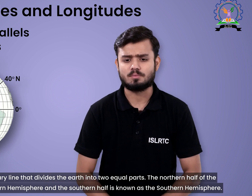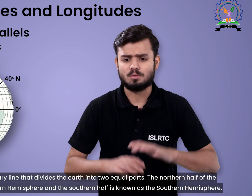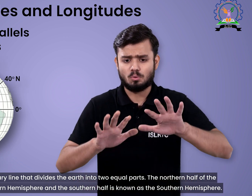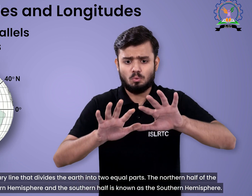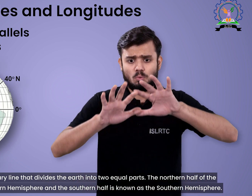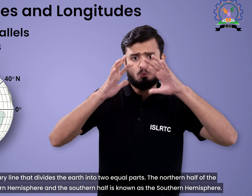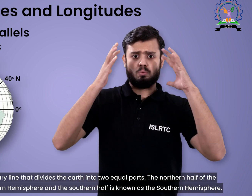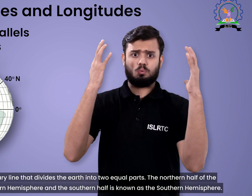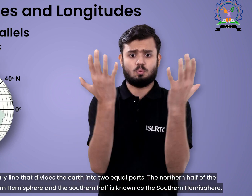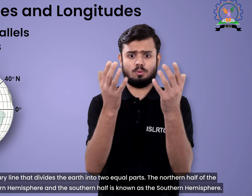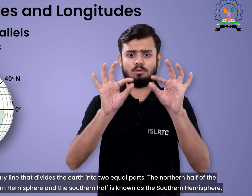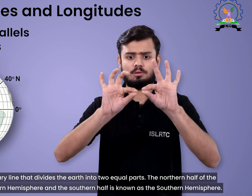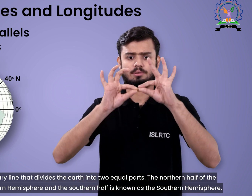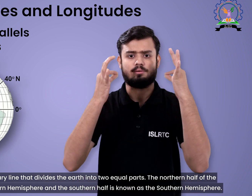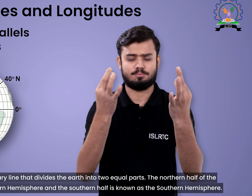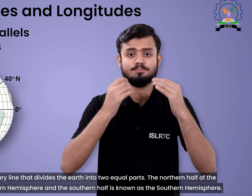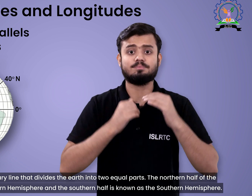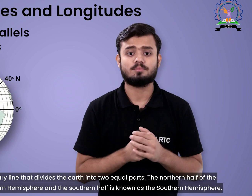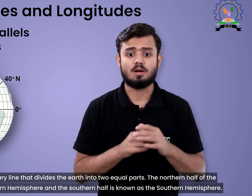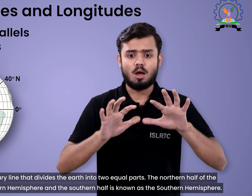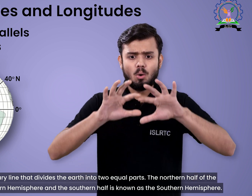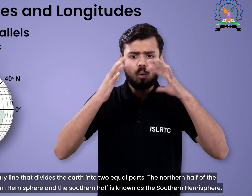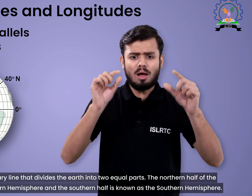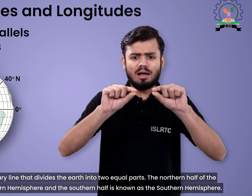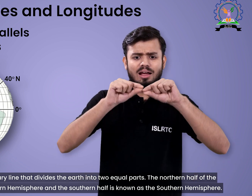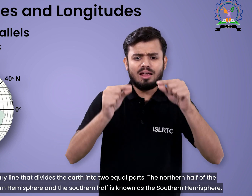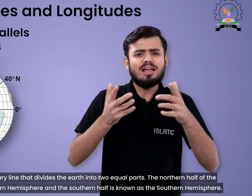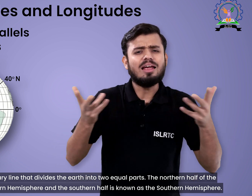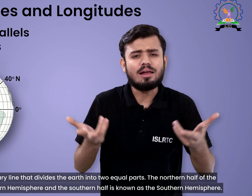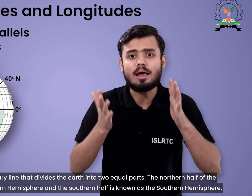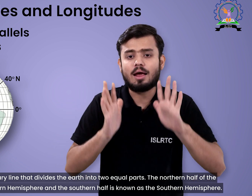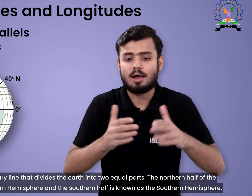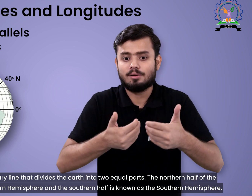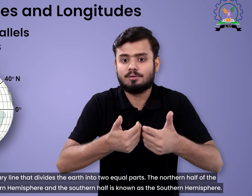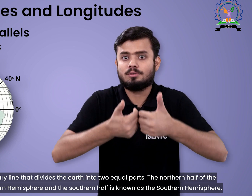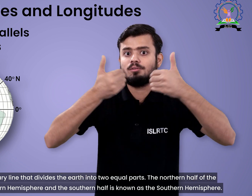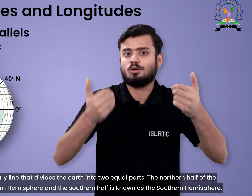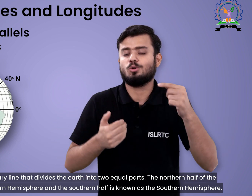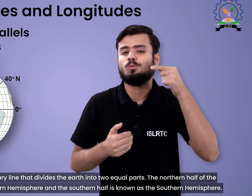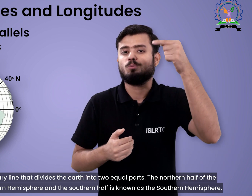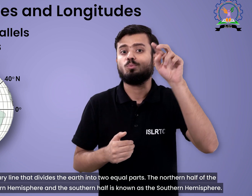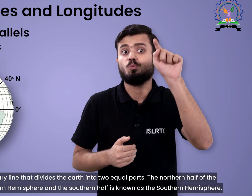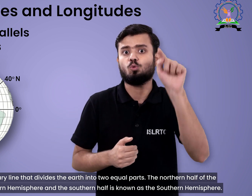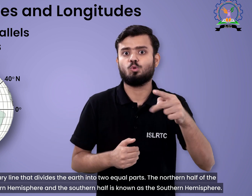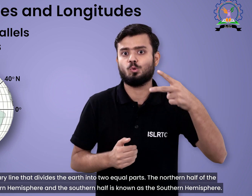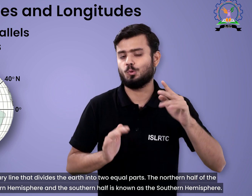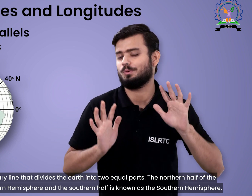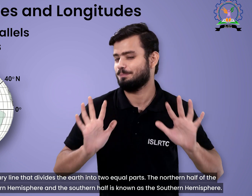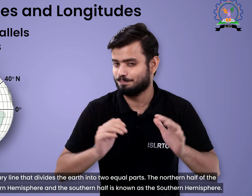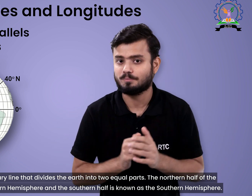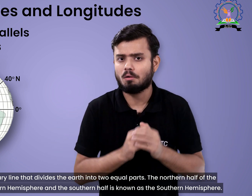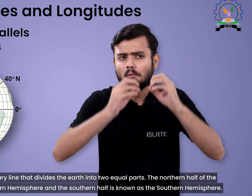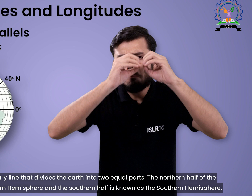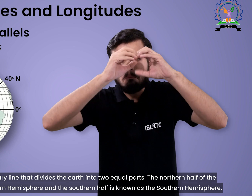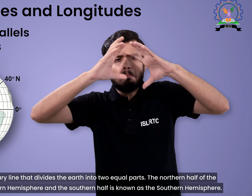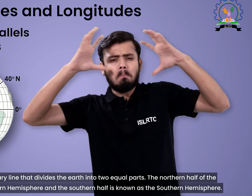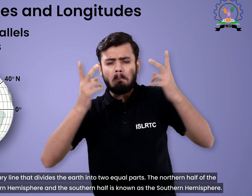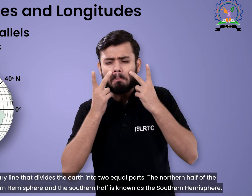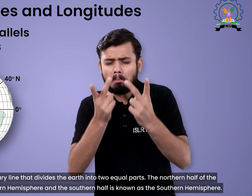Equator. This is an imaginary line that divides the Earth into 2 equal parts. The northern half of the Earth